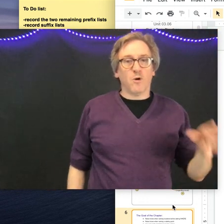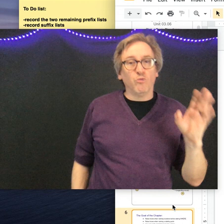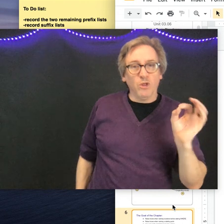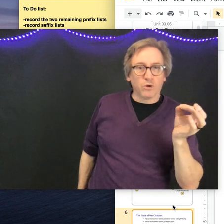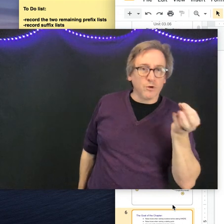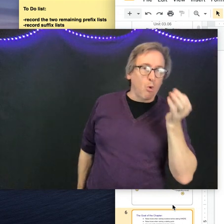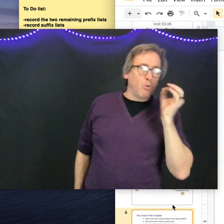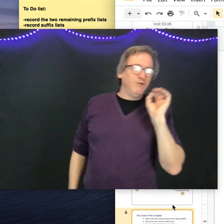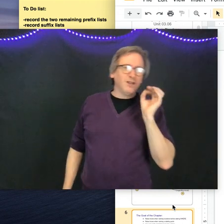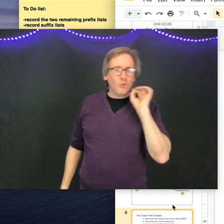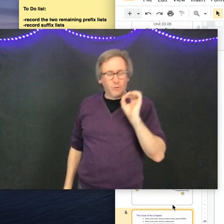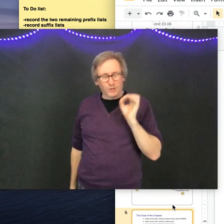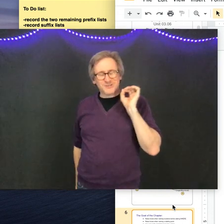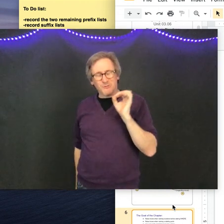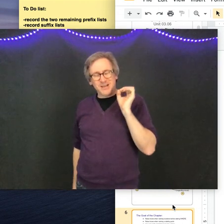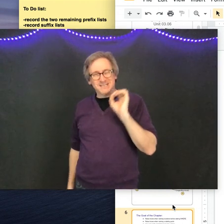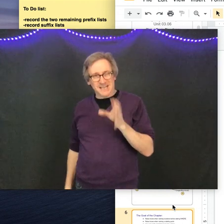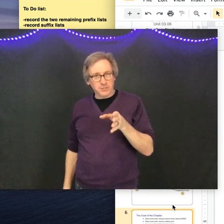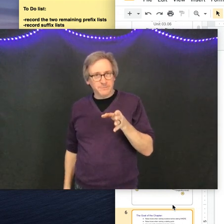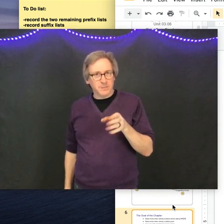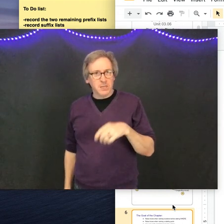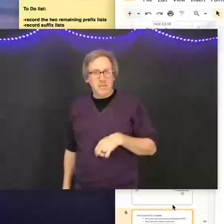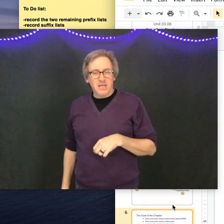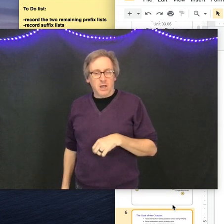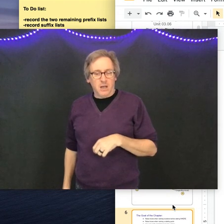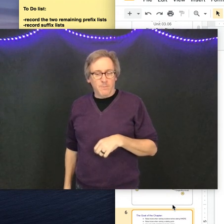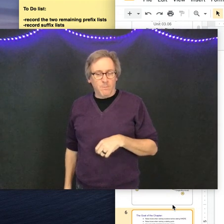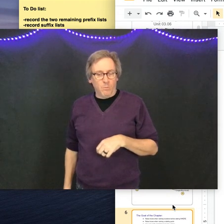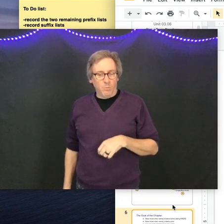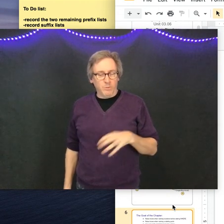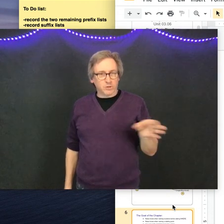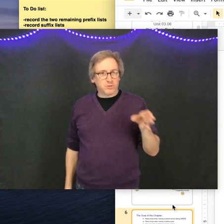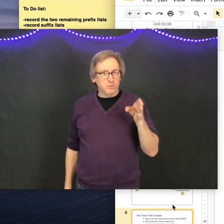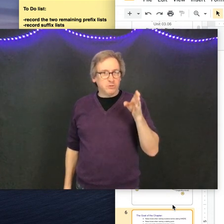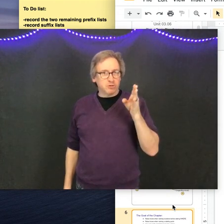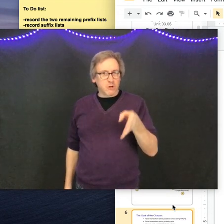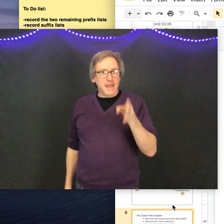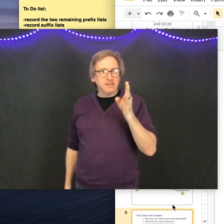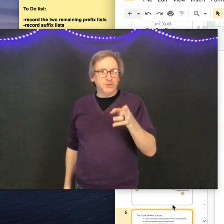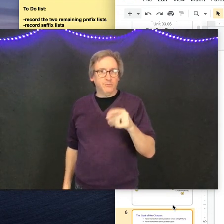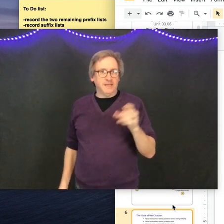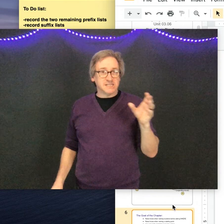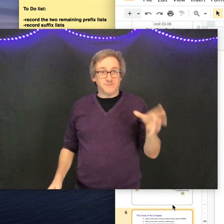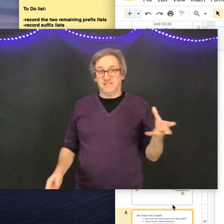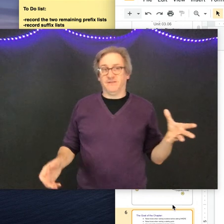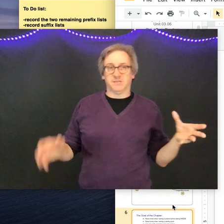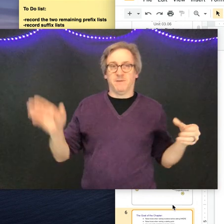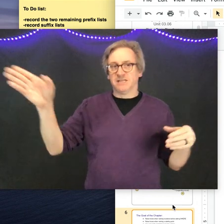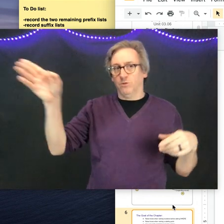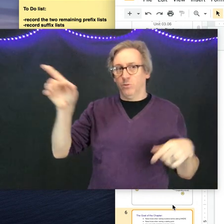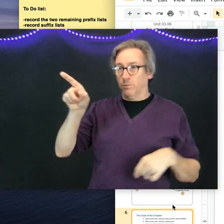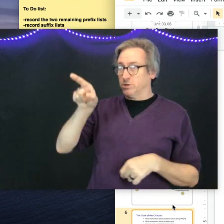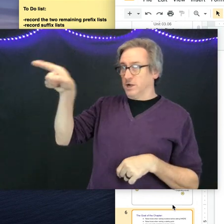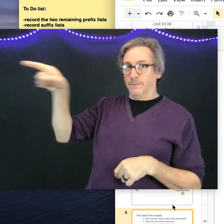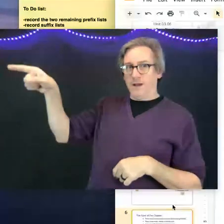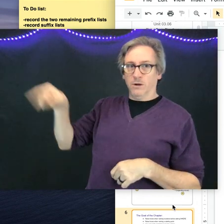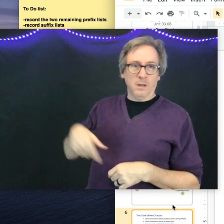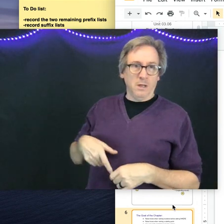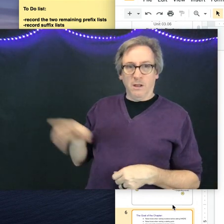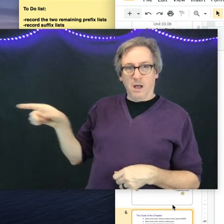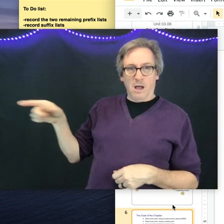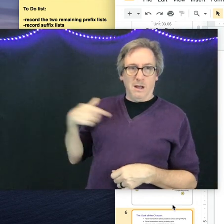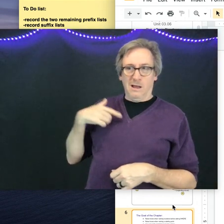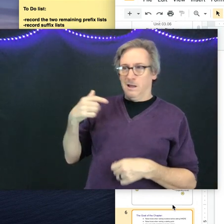We'll talk about real world orientation. We will try to be as specific as possible when we're talking